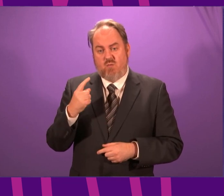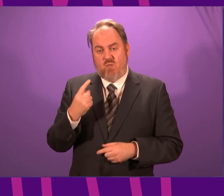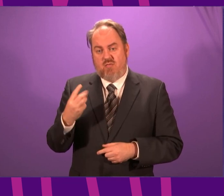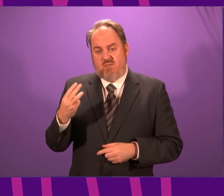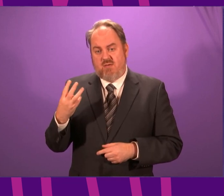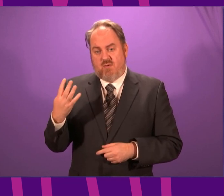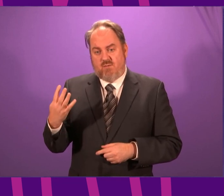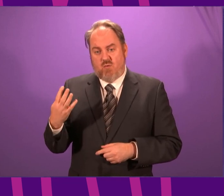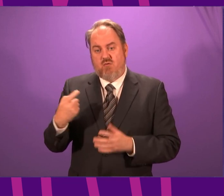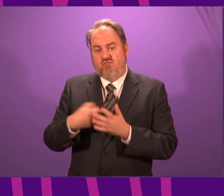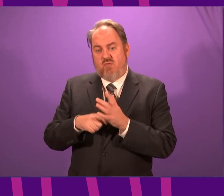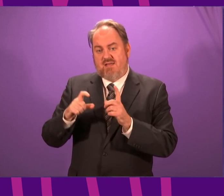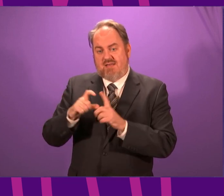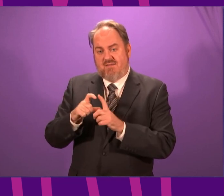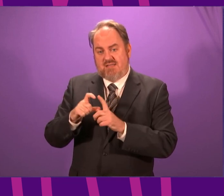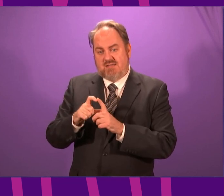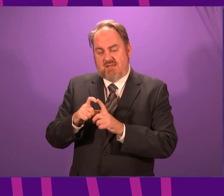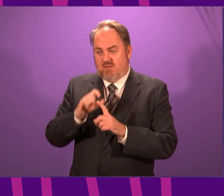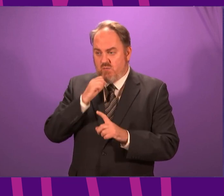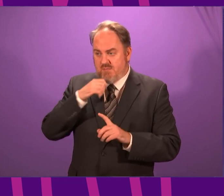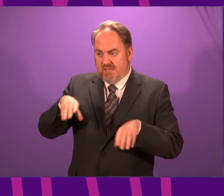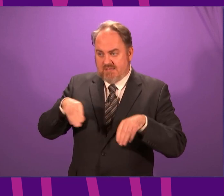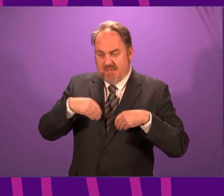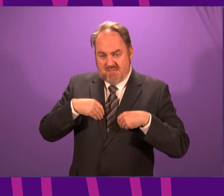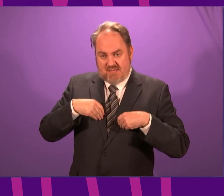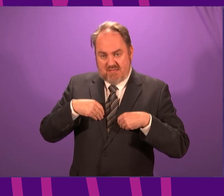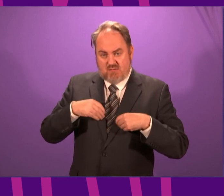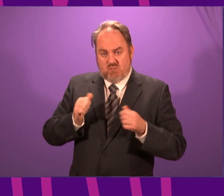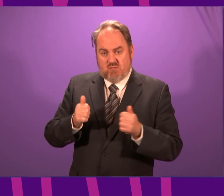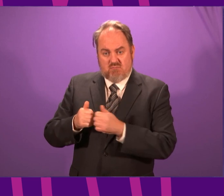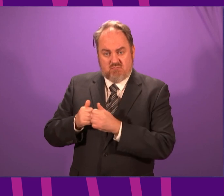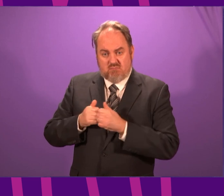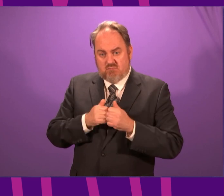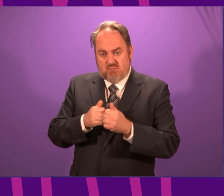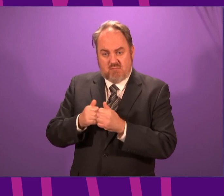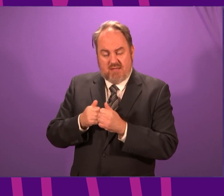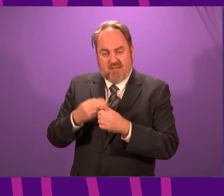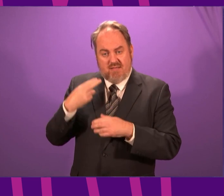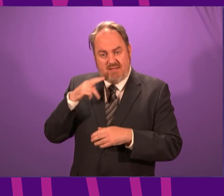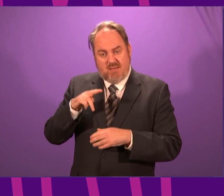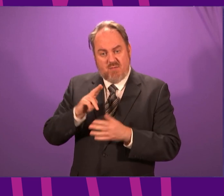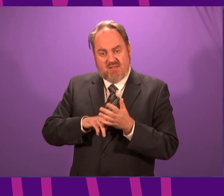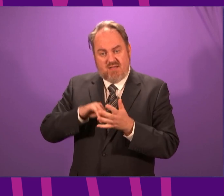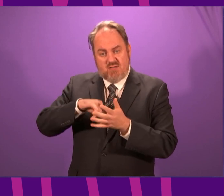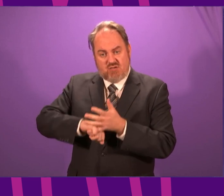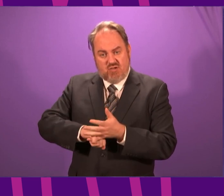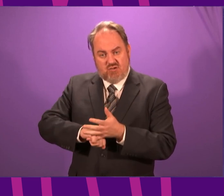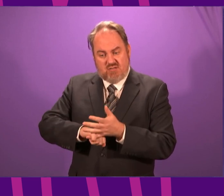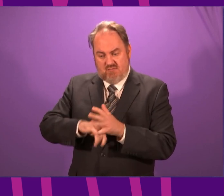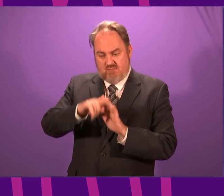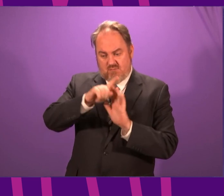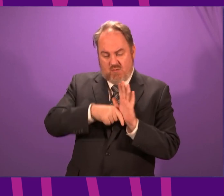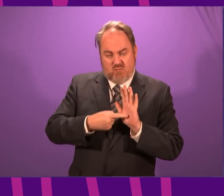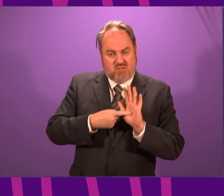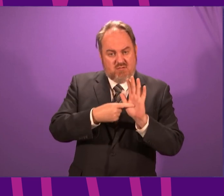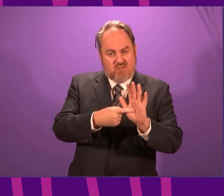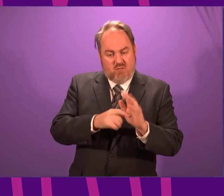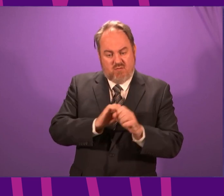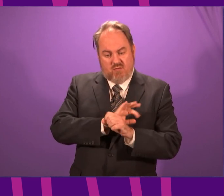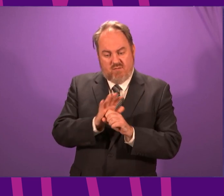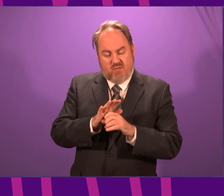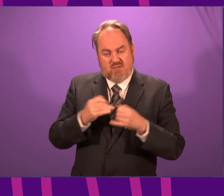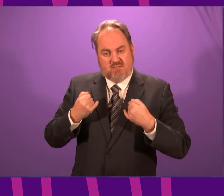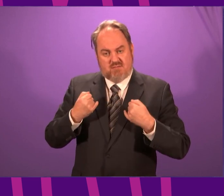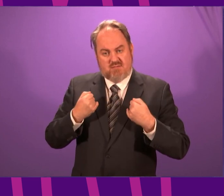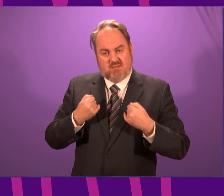23133.4 in the name of Ruth Davidson, which seeks to amend Motion 23133 in the name of Nicola Sturgeon on COVID-19 Scotland's